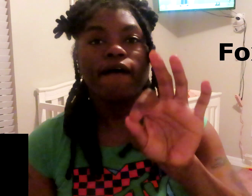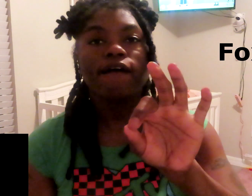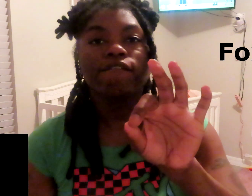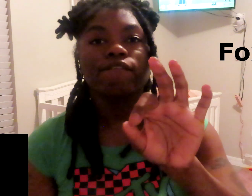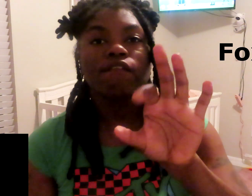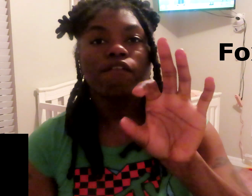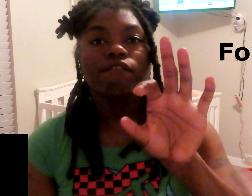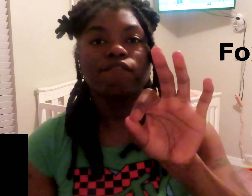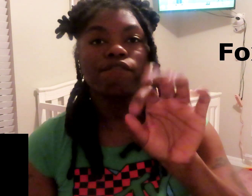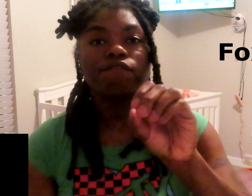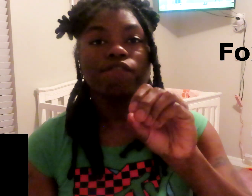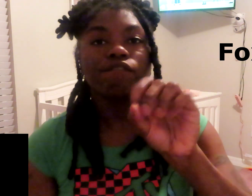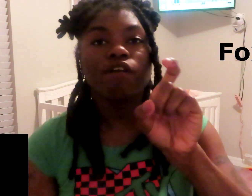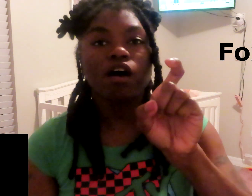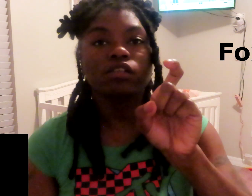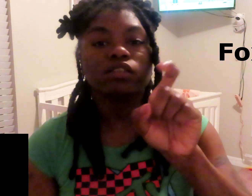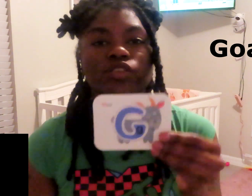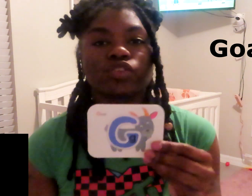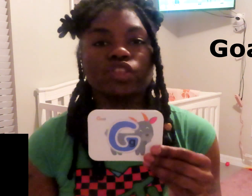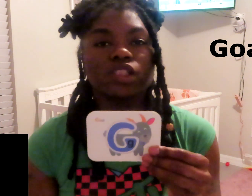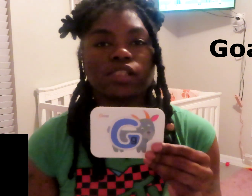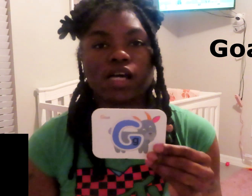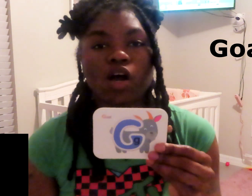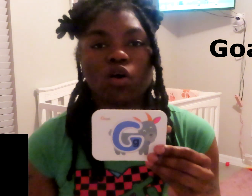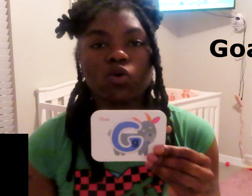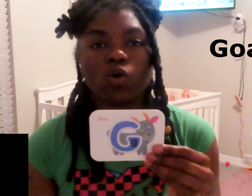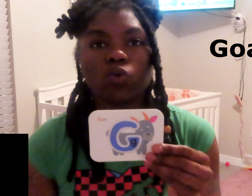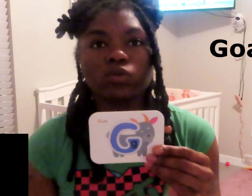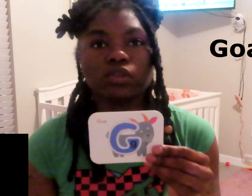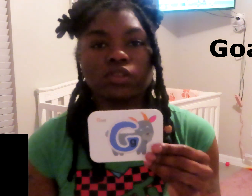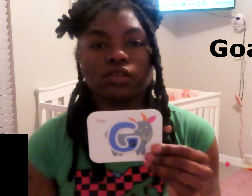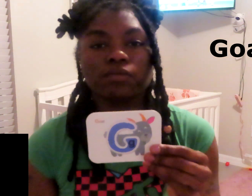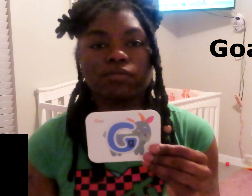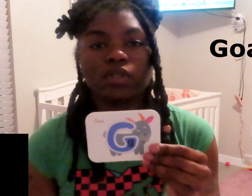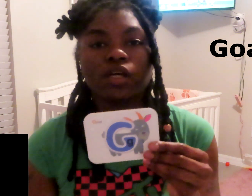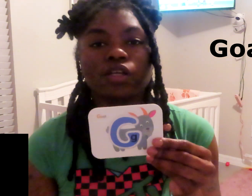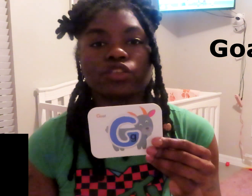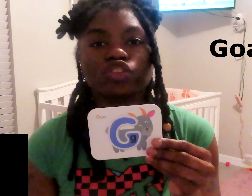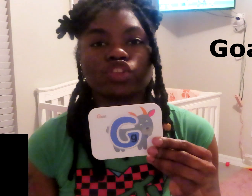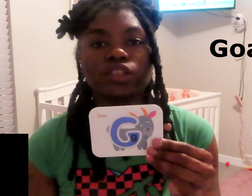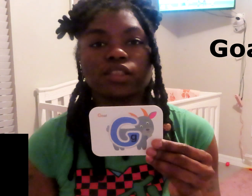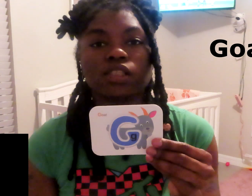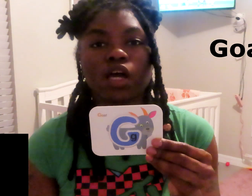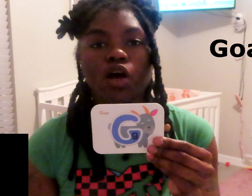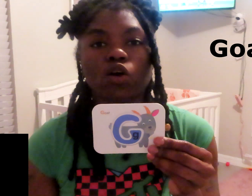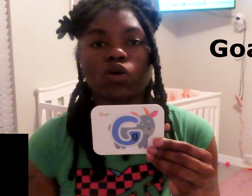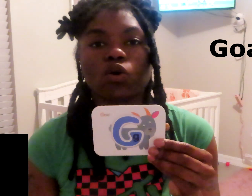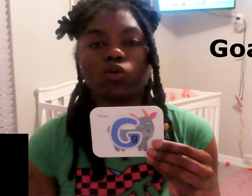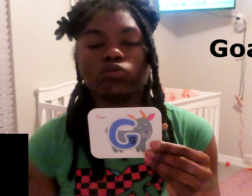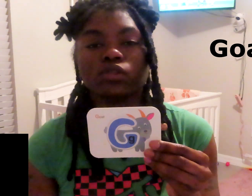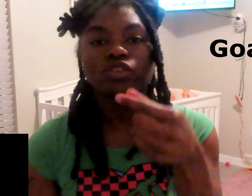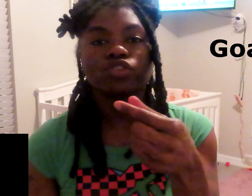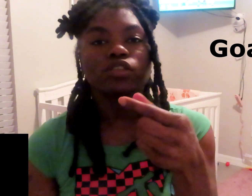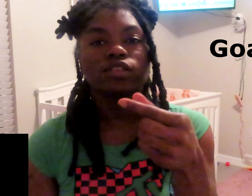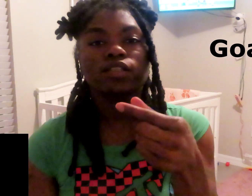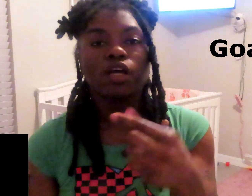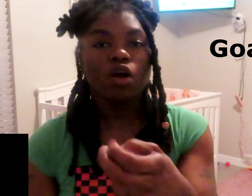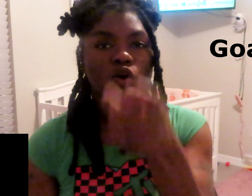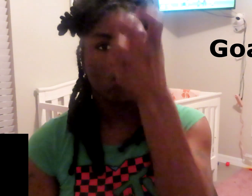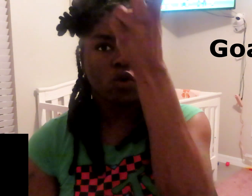F. Fox. G. Goat. G. Goat. G.